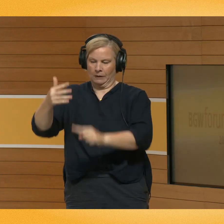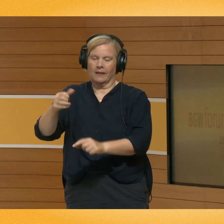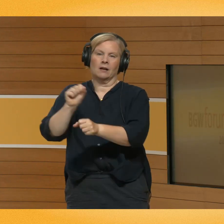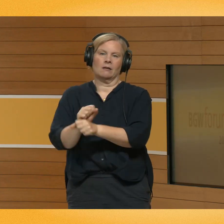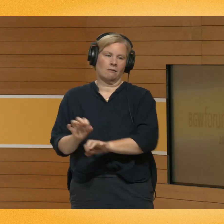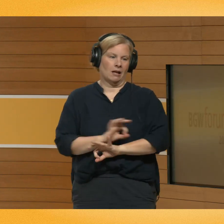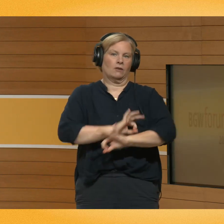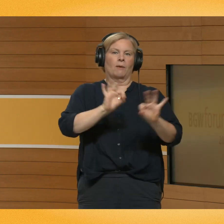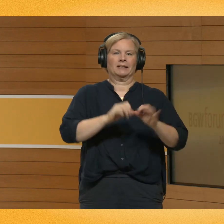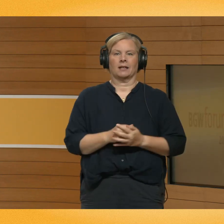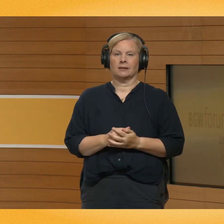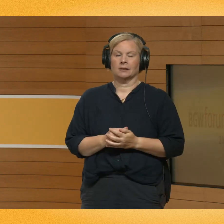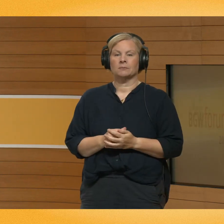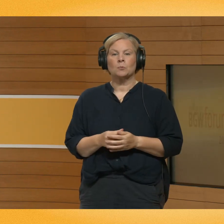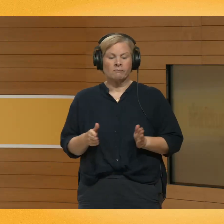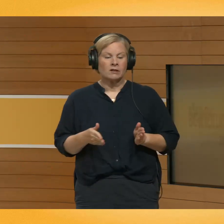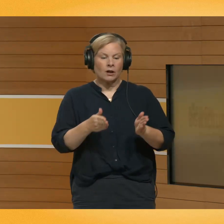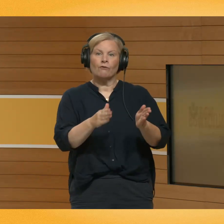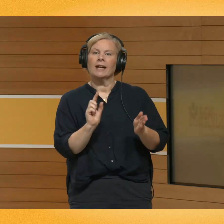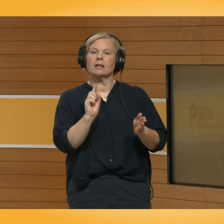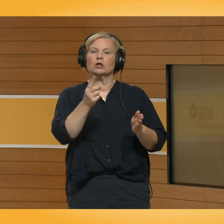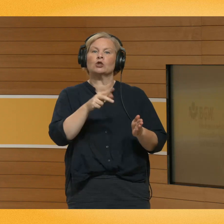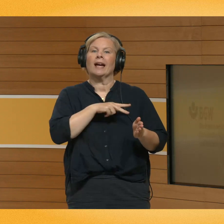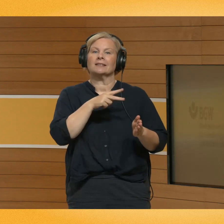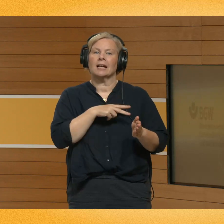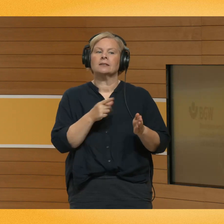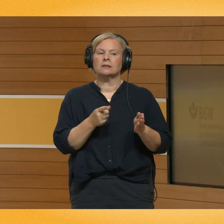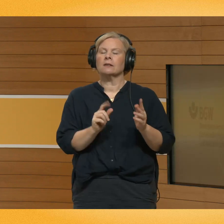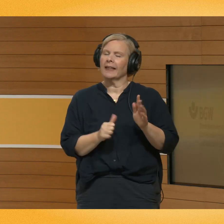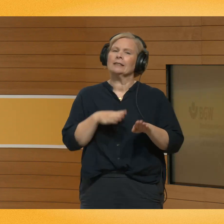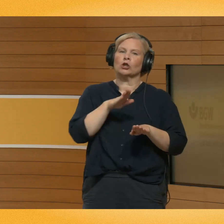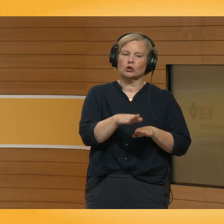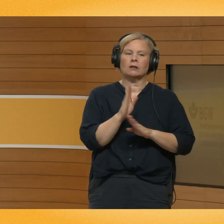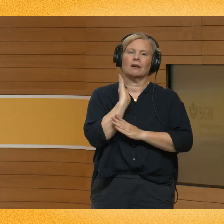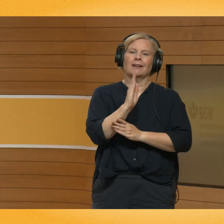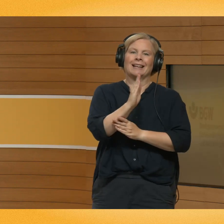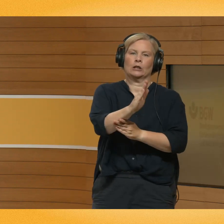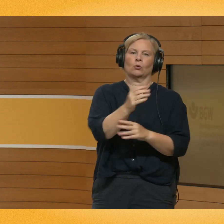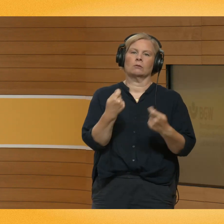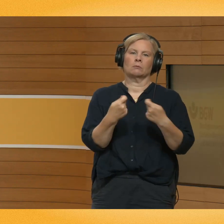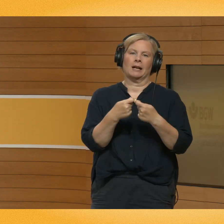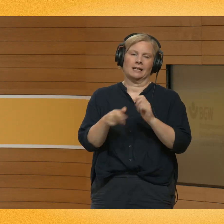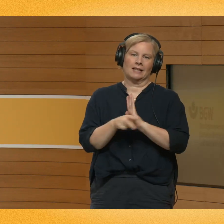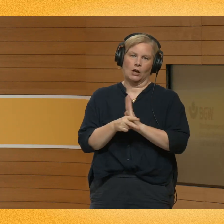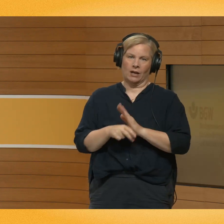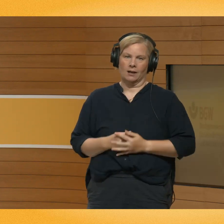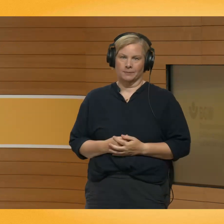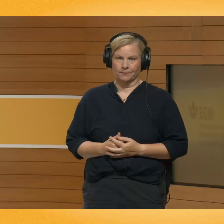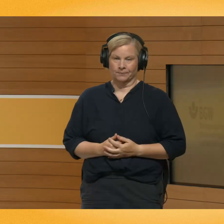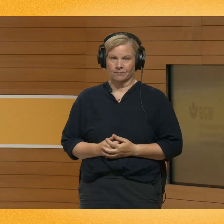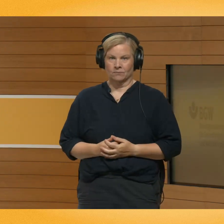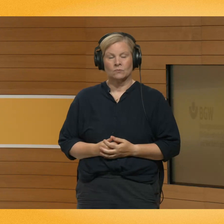the next accreditation to magnet. Yeah. Okay. Thank you so much for sharing your